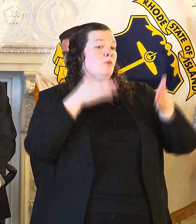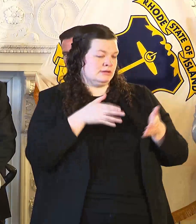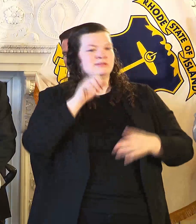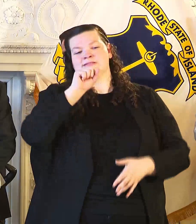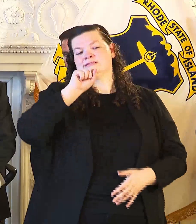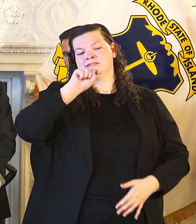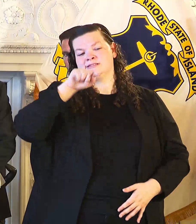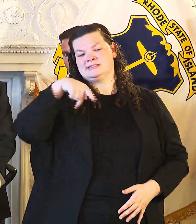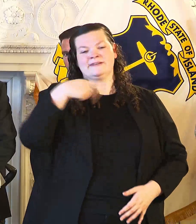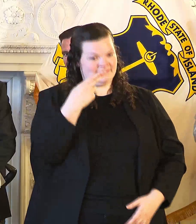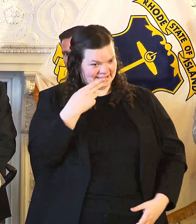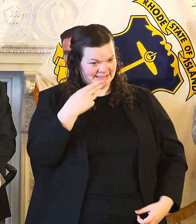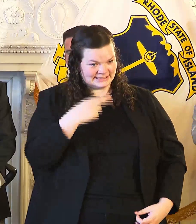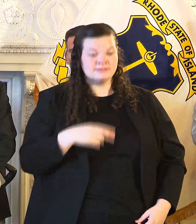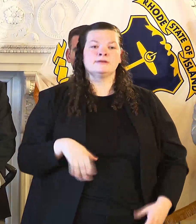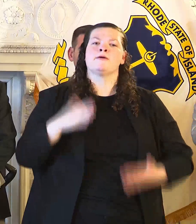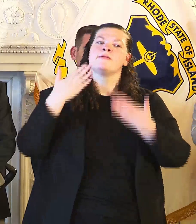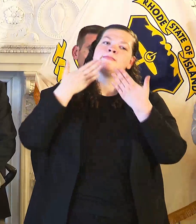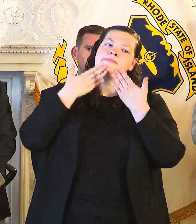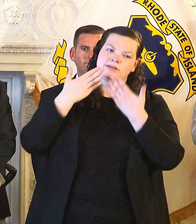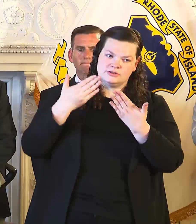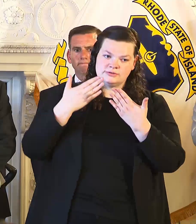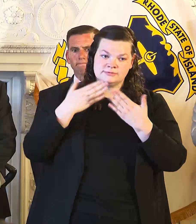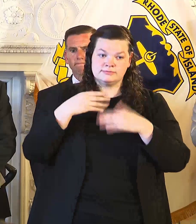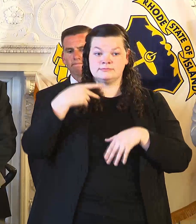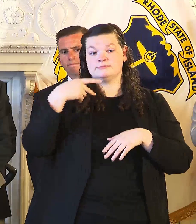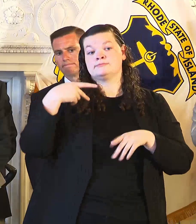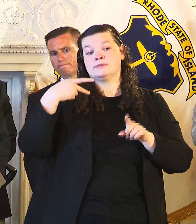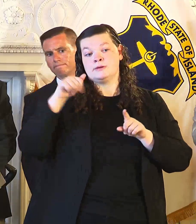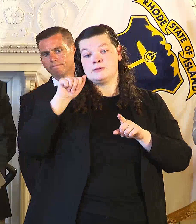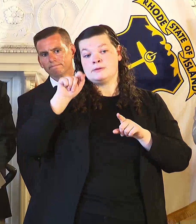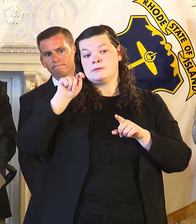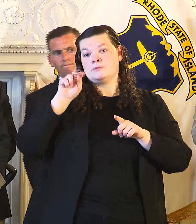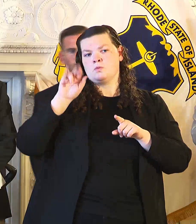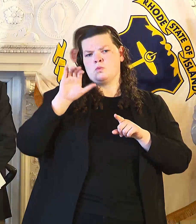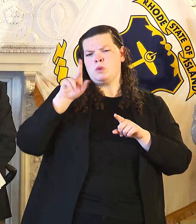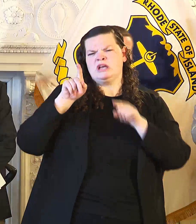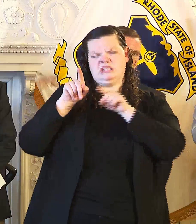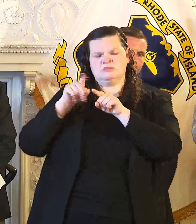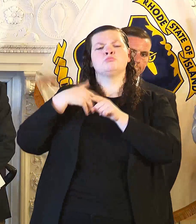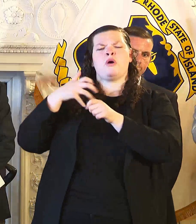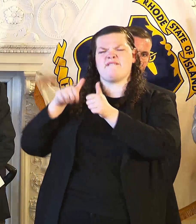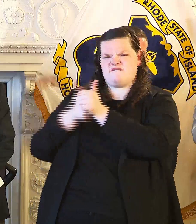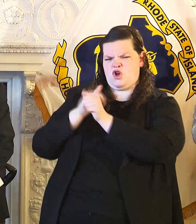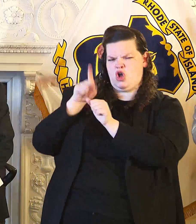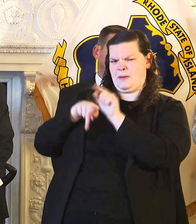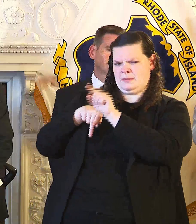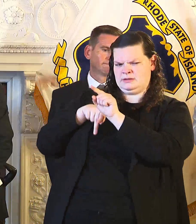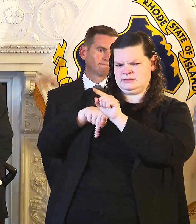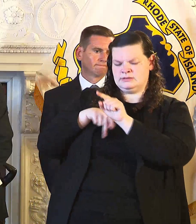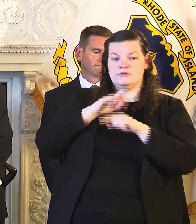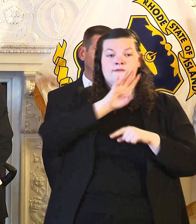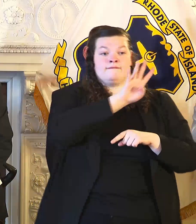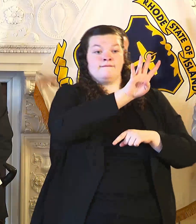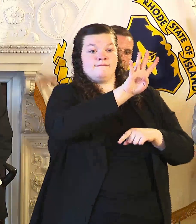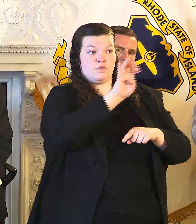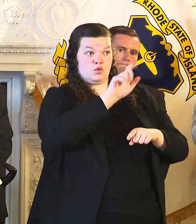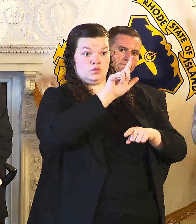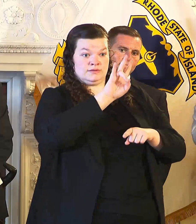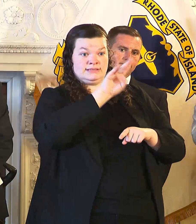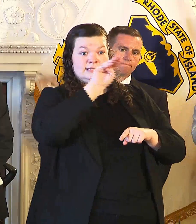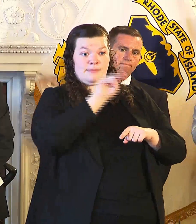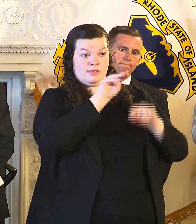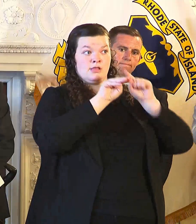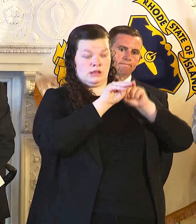Thank you. And to follow up on Patrick's question, so by my math, up to 427 for the rebuild, 97 million for the